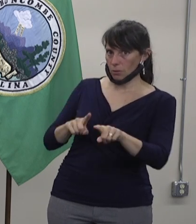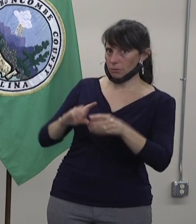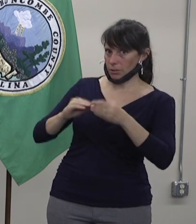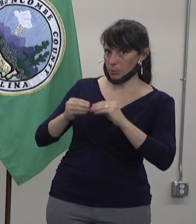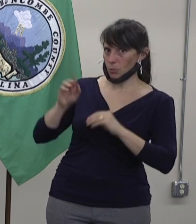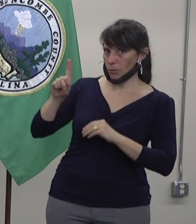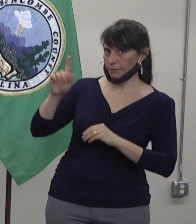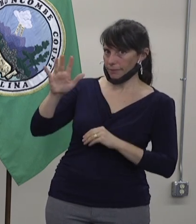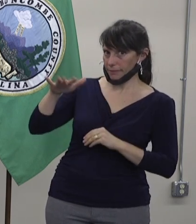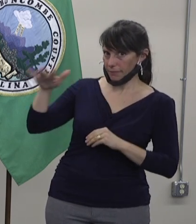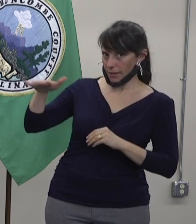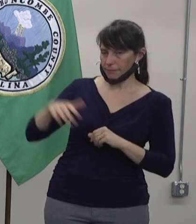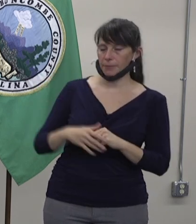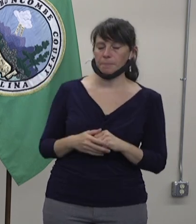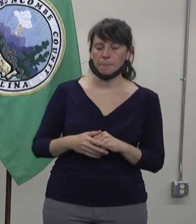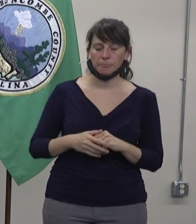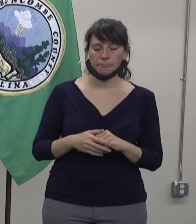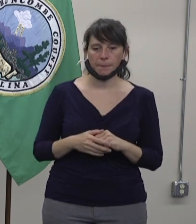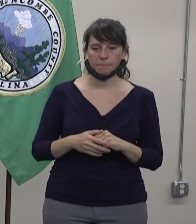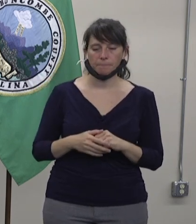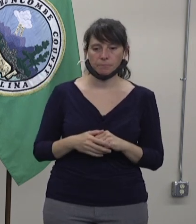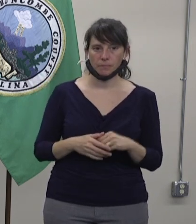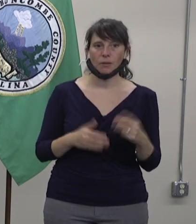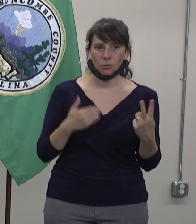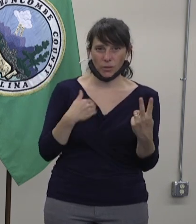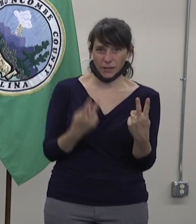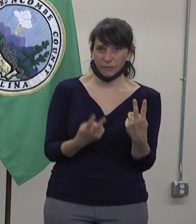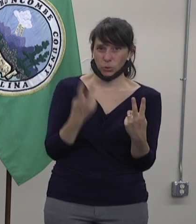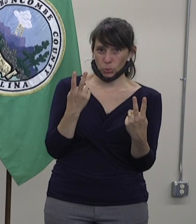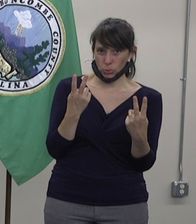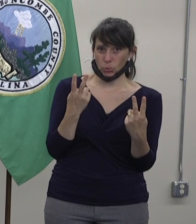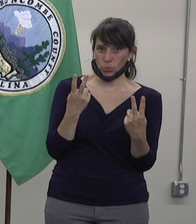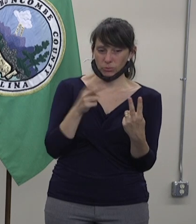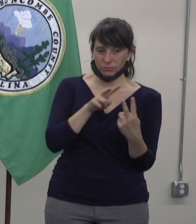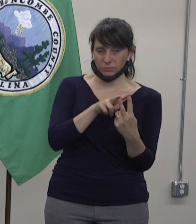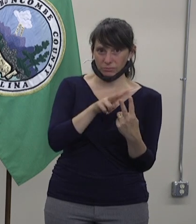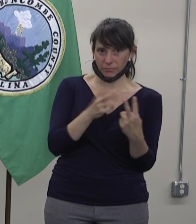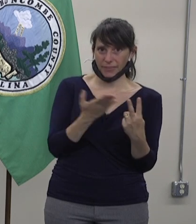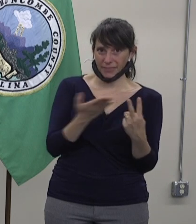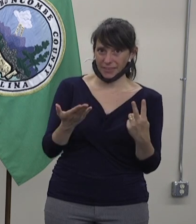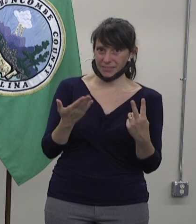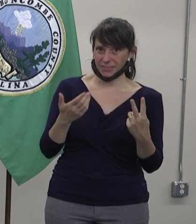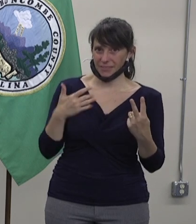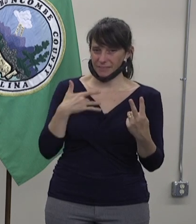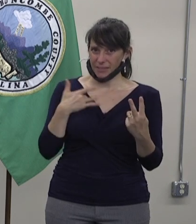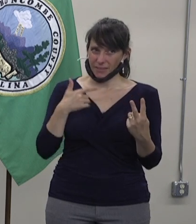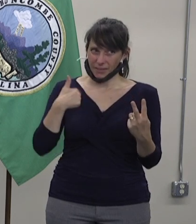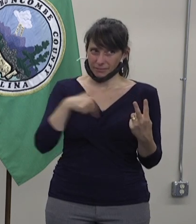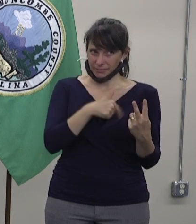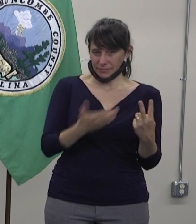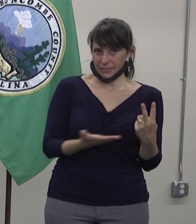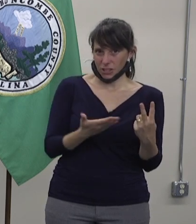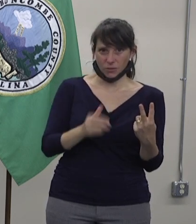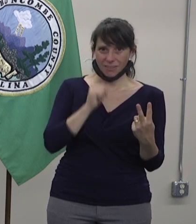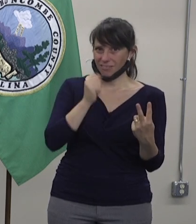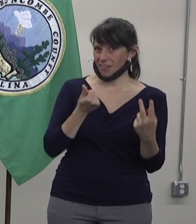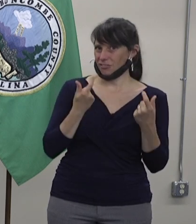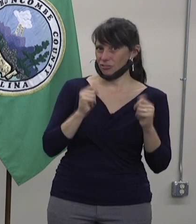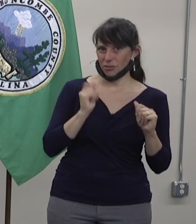2 areas of concern in which our community is not putting forth our best effort to prevent the spread of